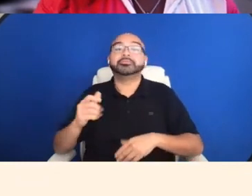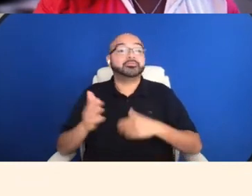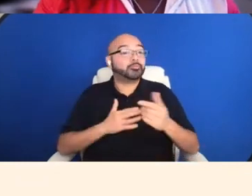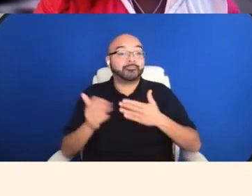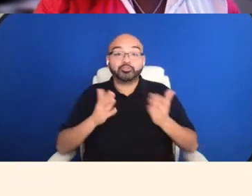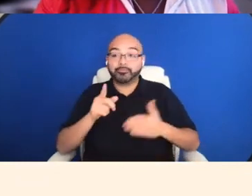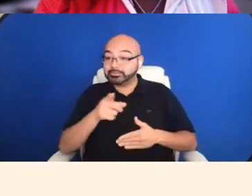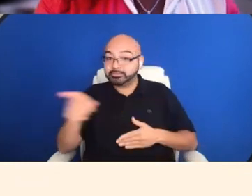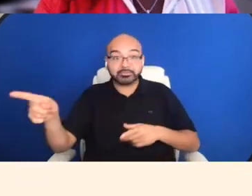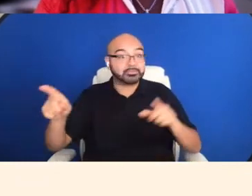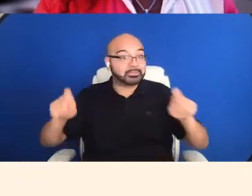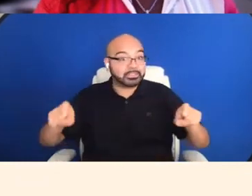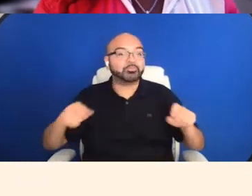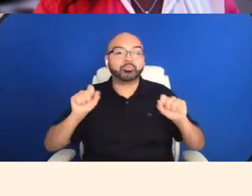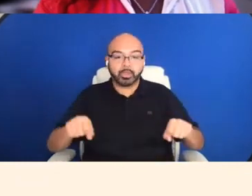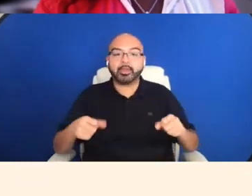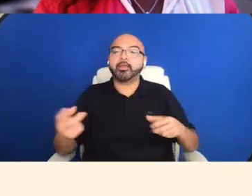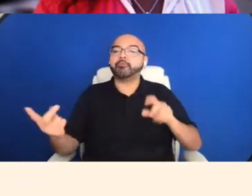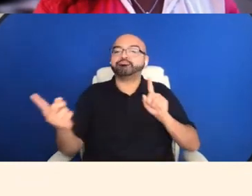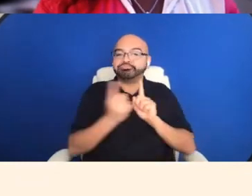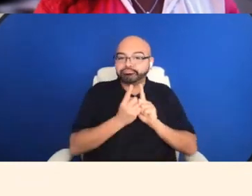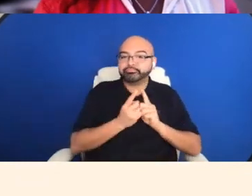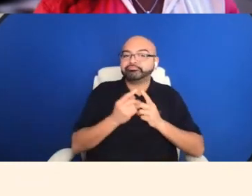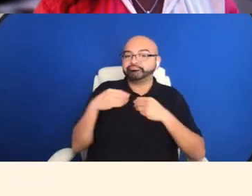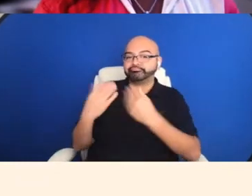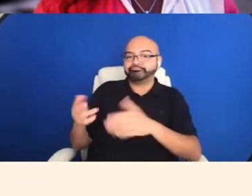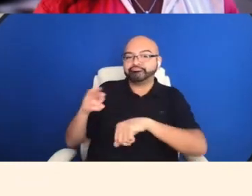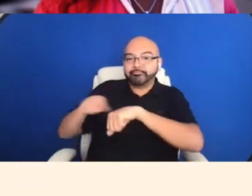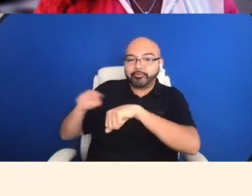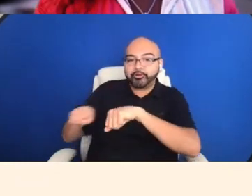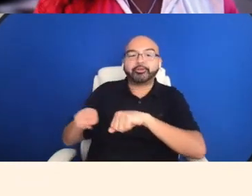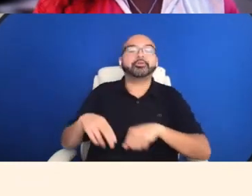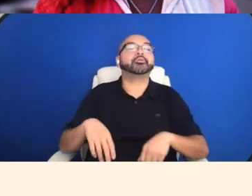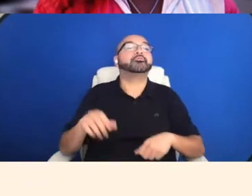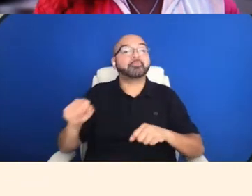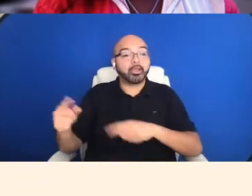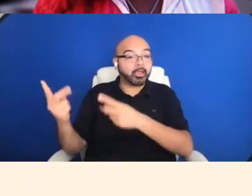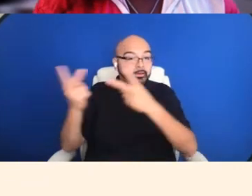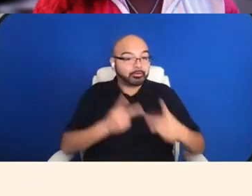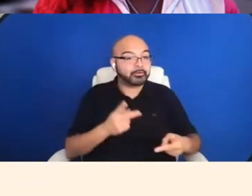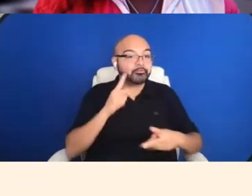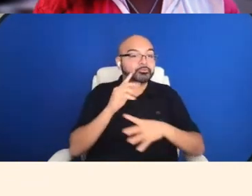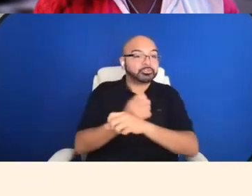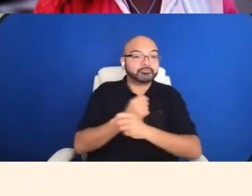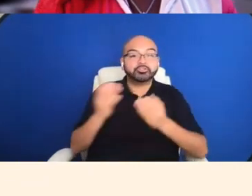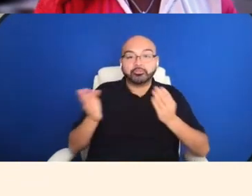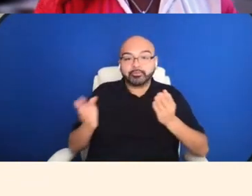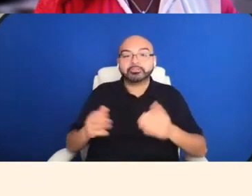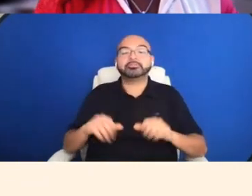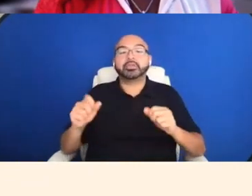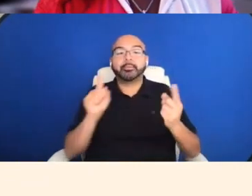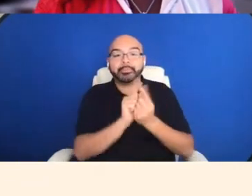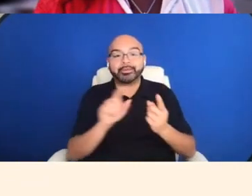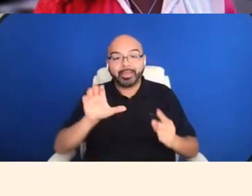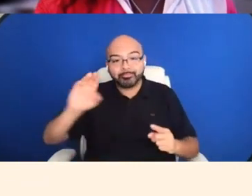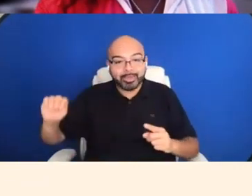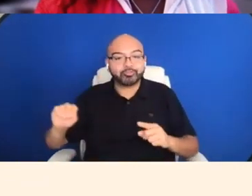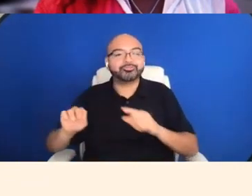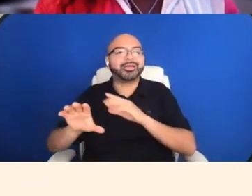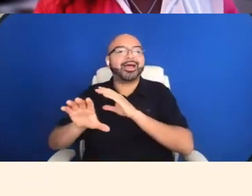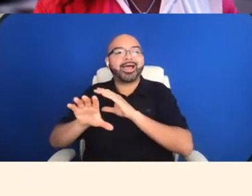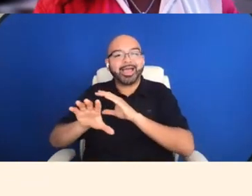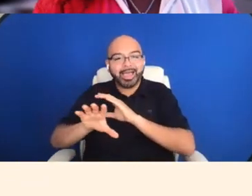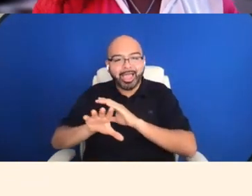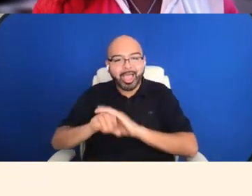can refer them to, or we can schedule them an appointment to come in so that they can meet with one of the case managers outside of the items that